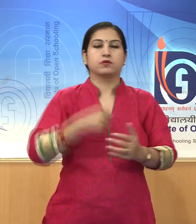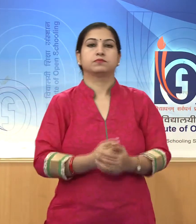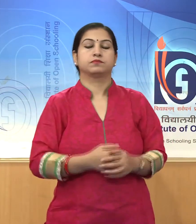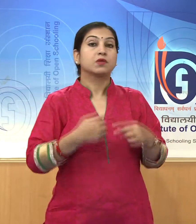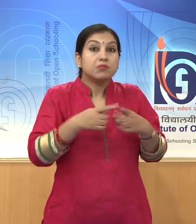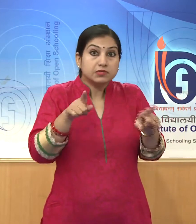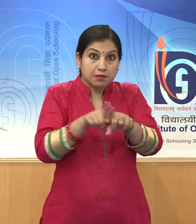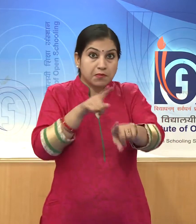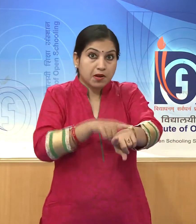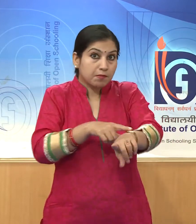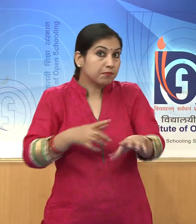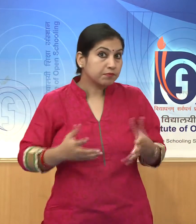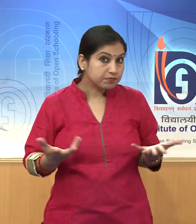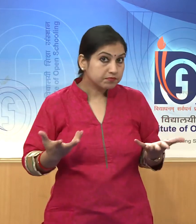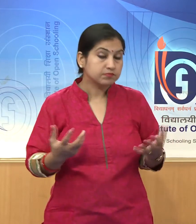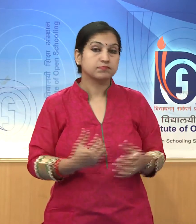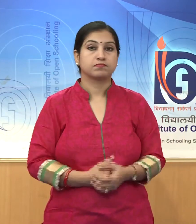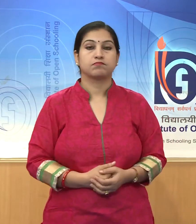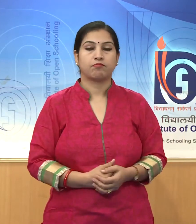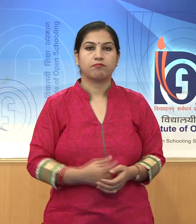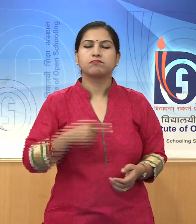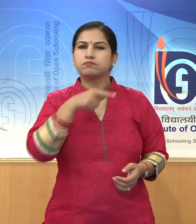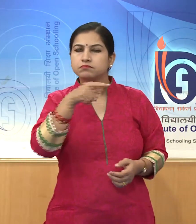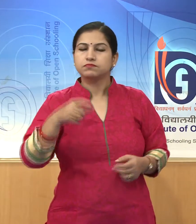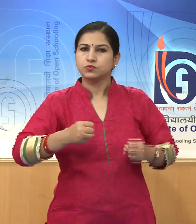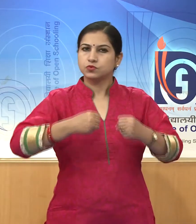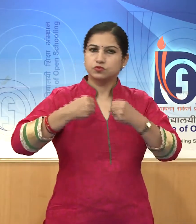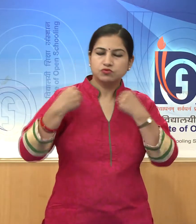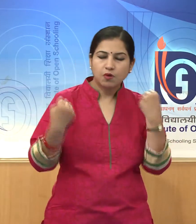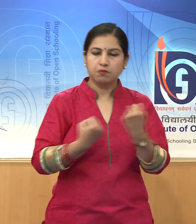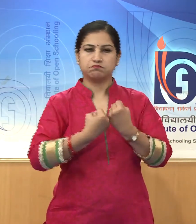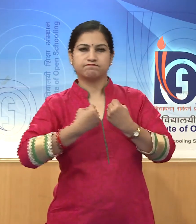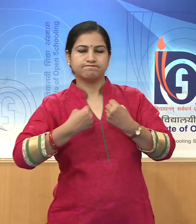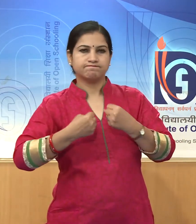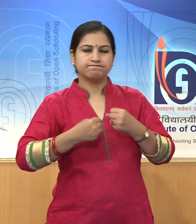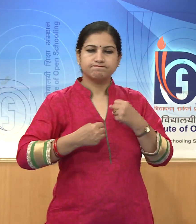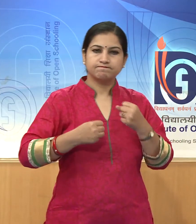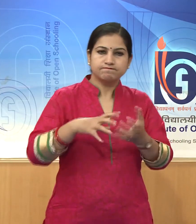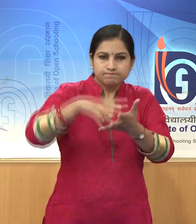But at the same time, their struggle to